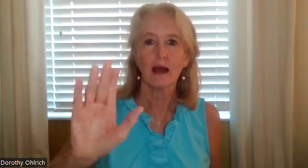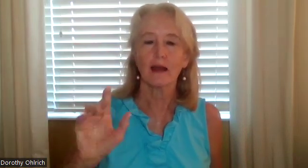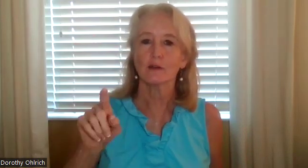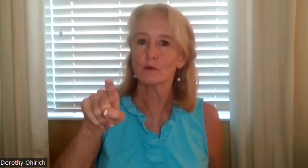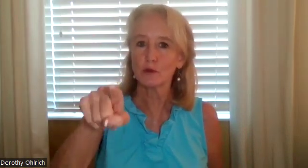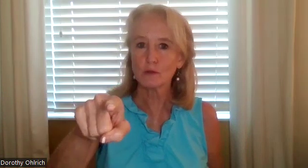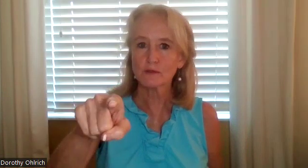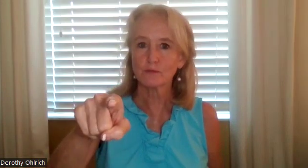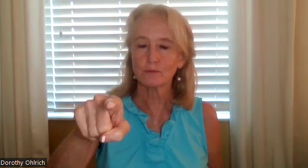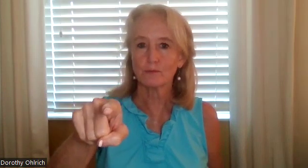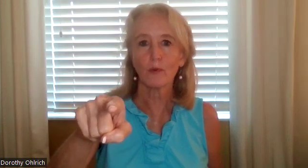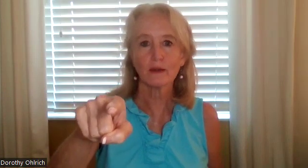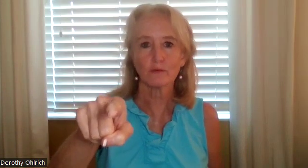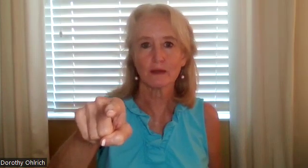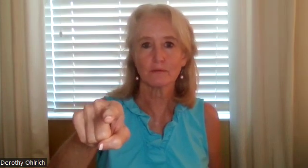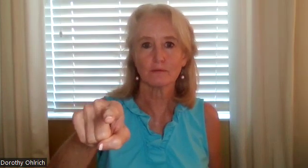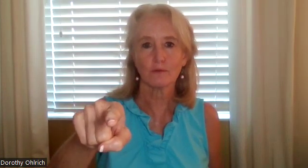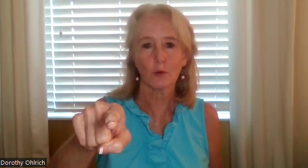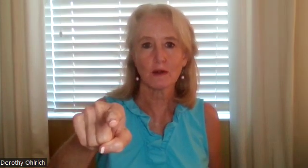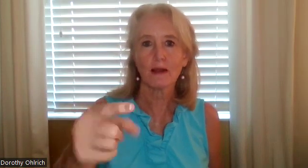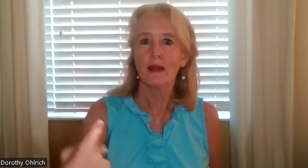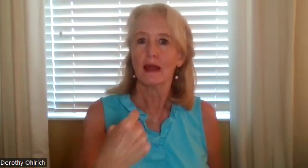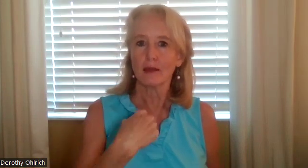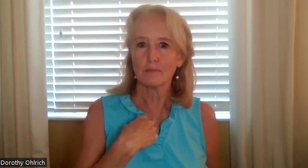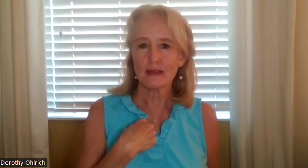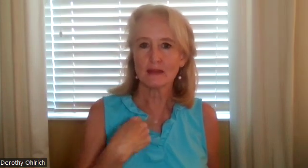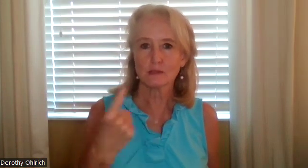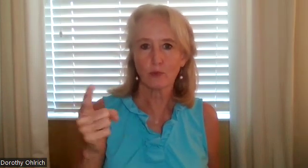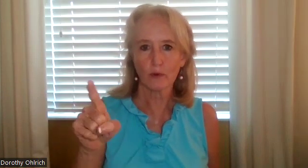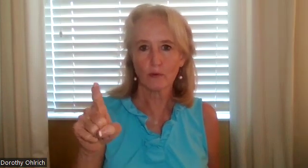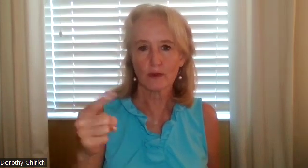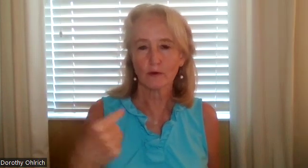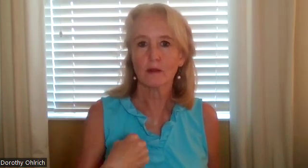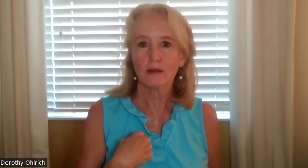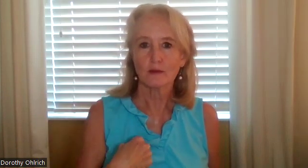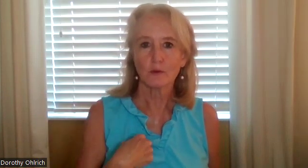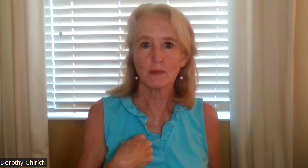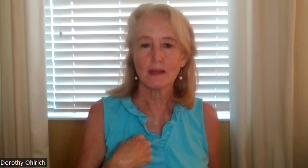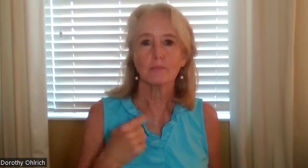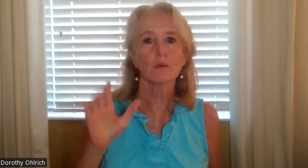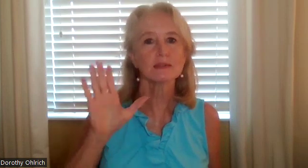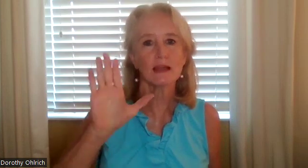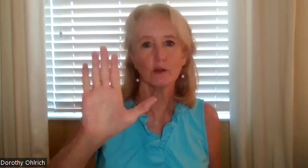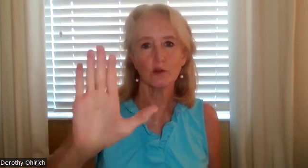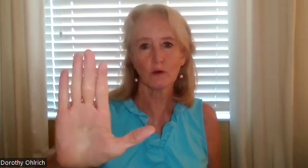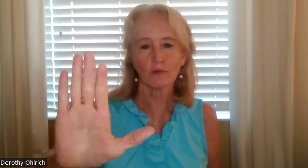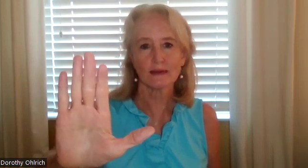I know you is pointed finger forward and me is pointer finger to me, but we're saying your